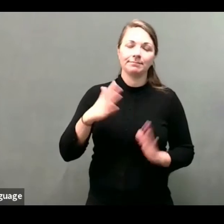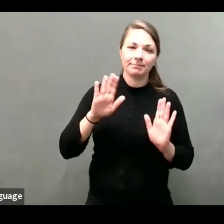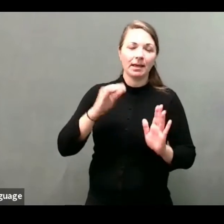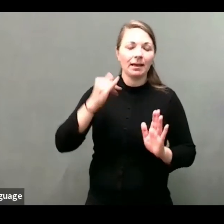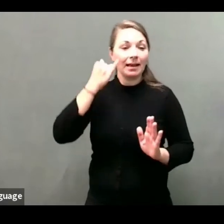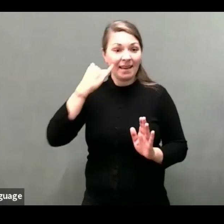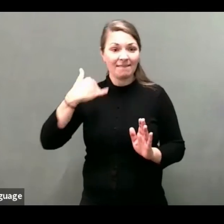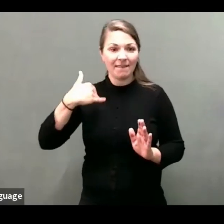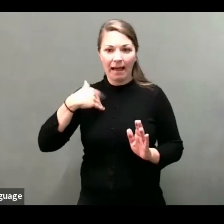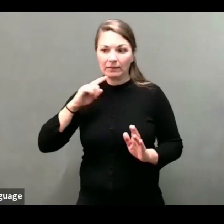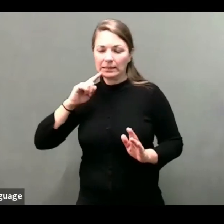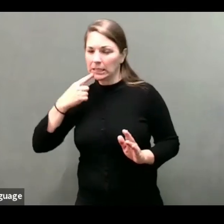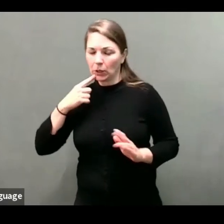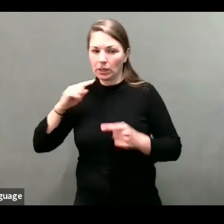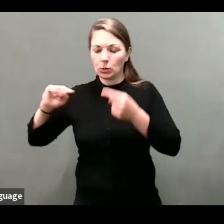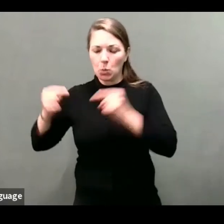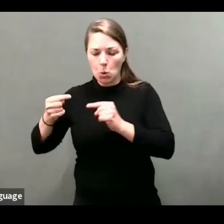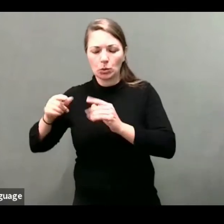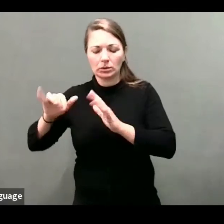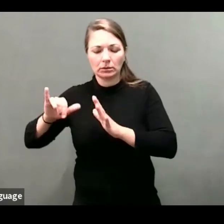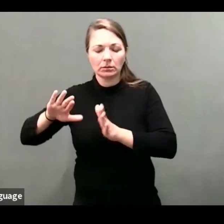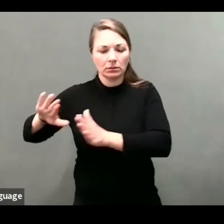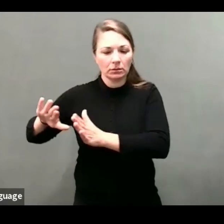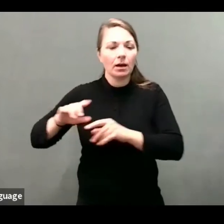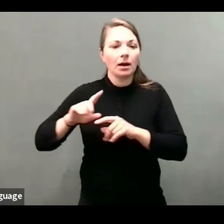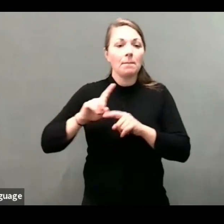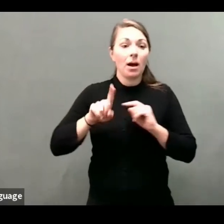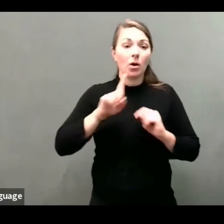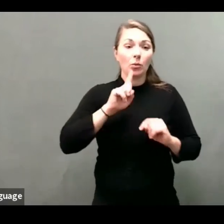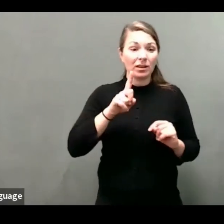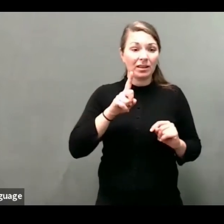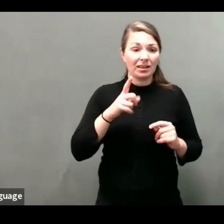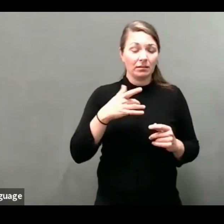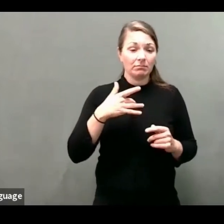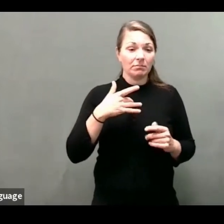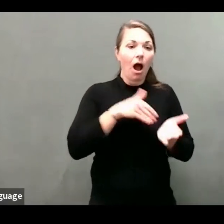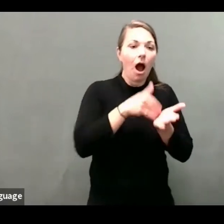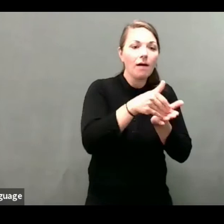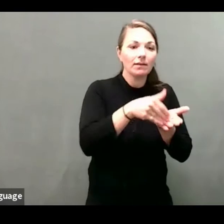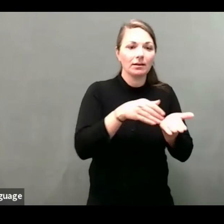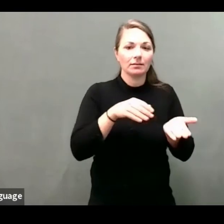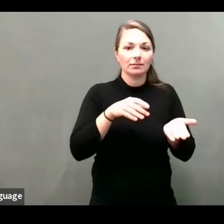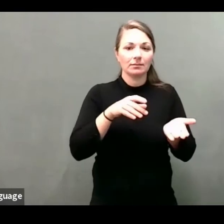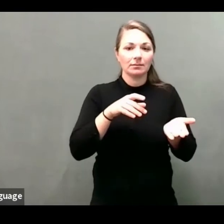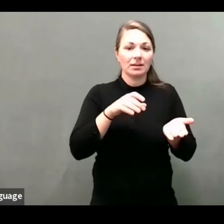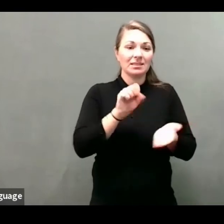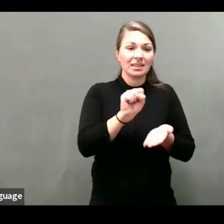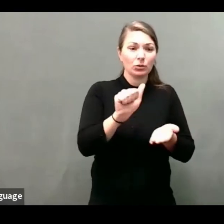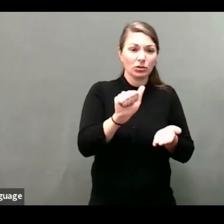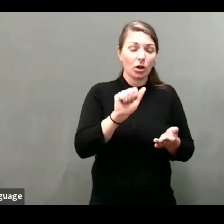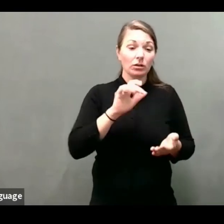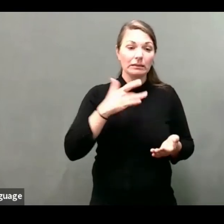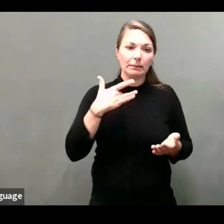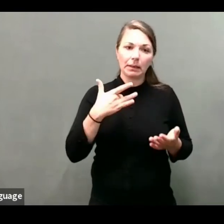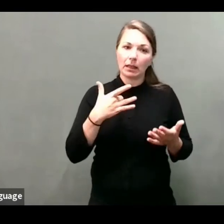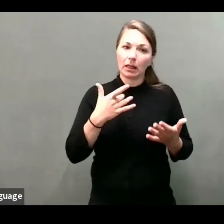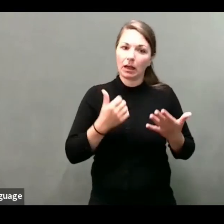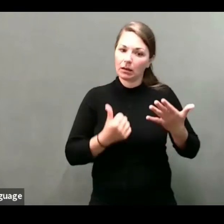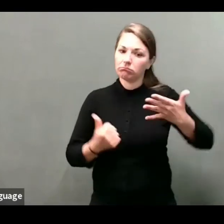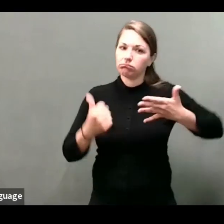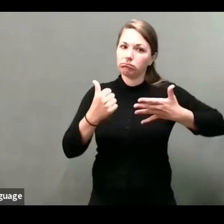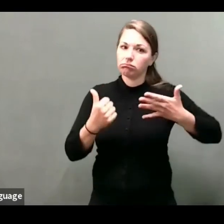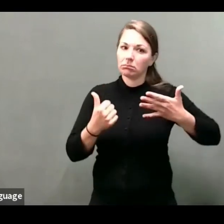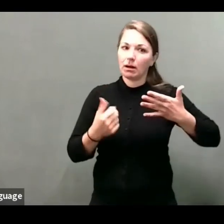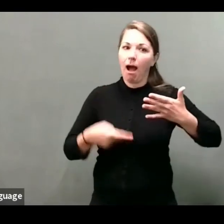with, sexual assault is often triaged fairly high priority, but not the highest. So patients